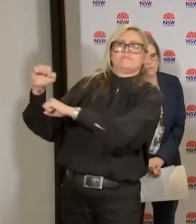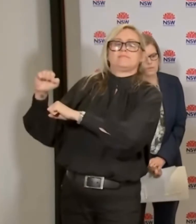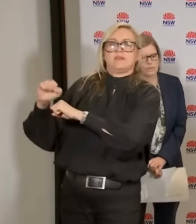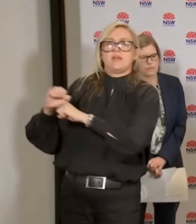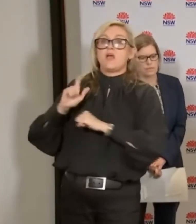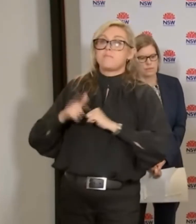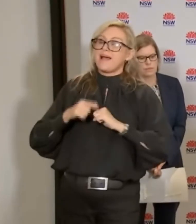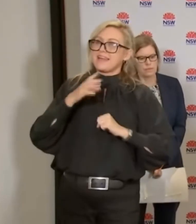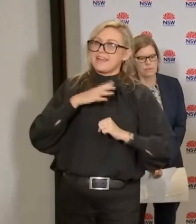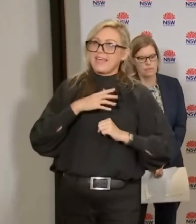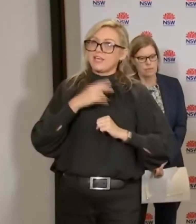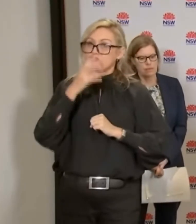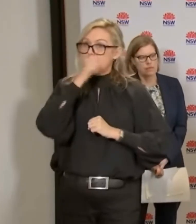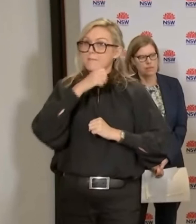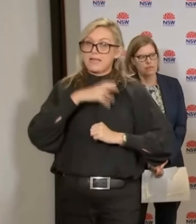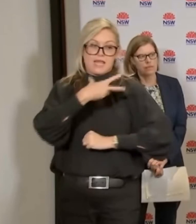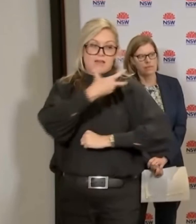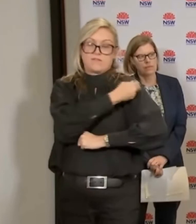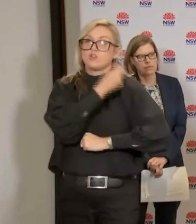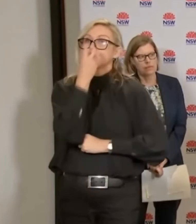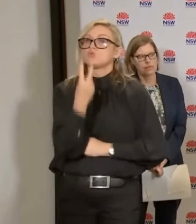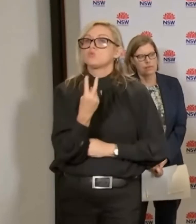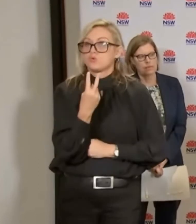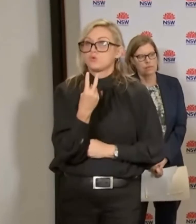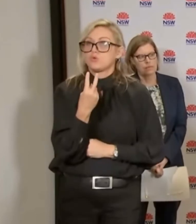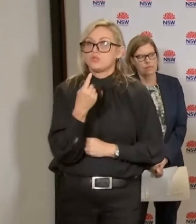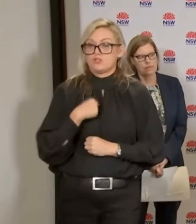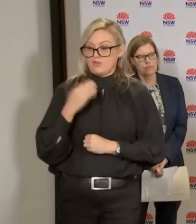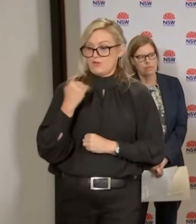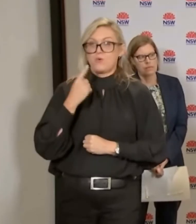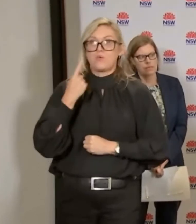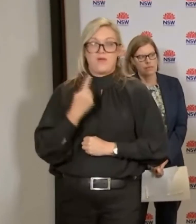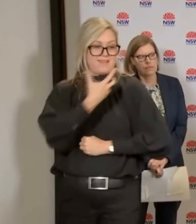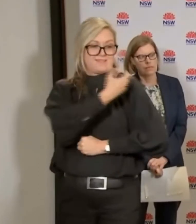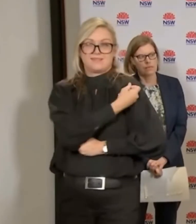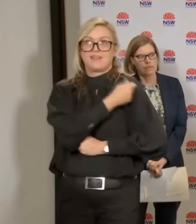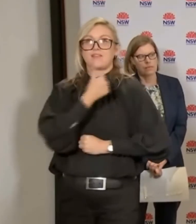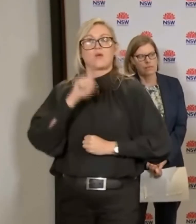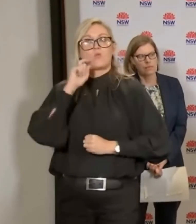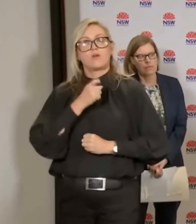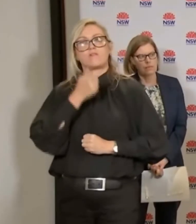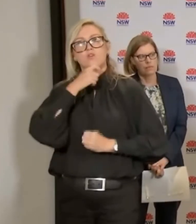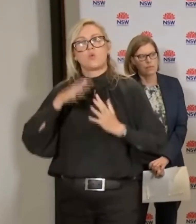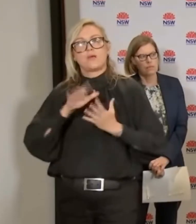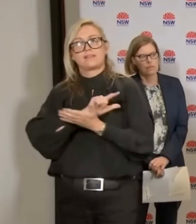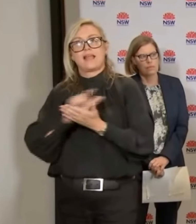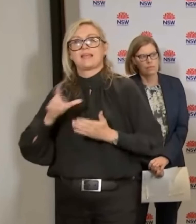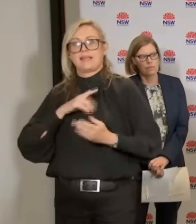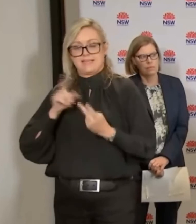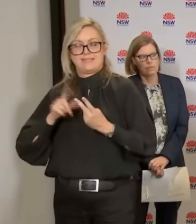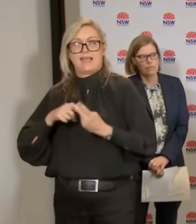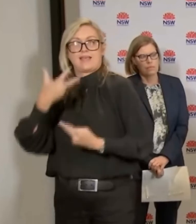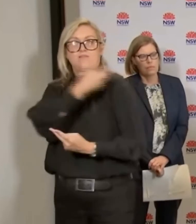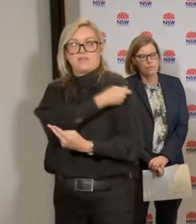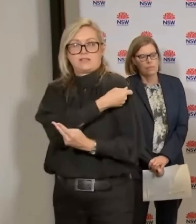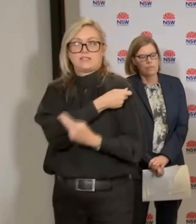time. So at the end of that period, we'll have much more confidence that we'll reduce the risk of the virus getting out to the community. And that's the logic based on